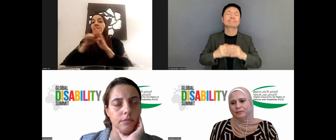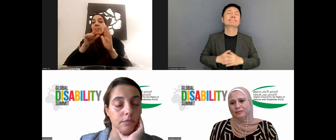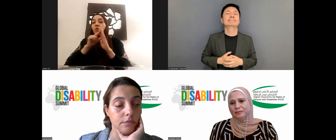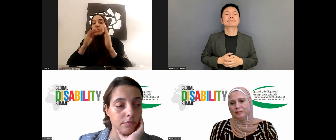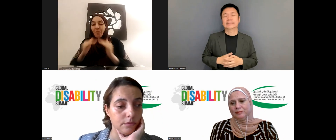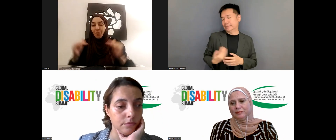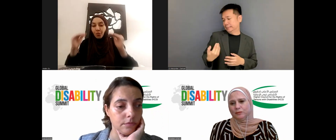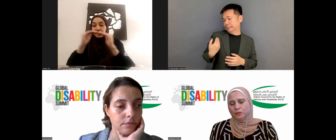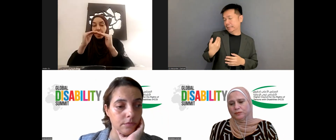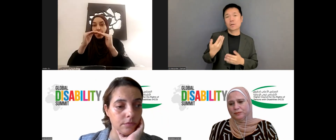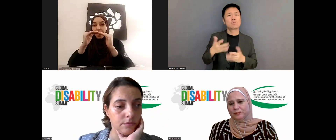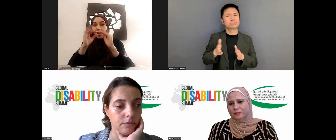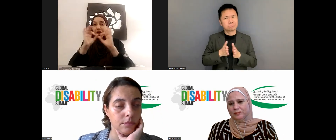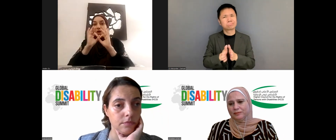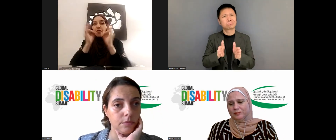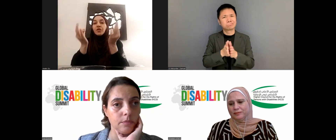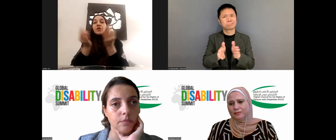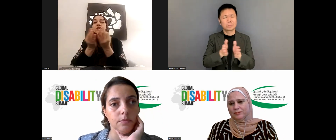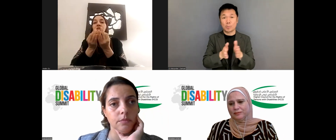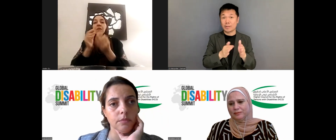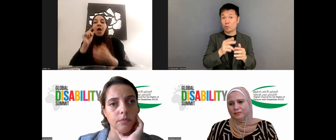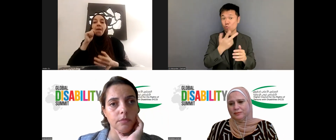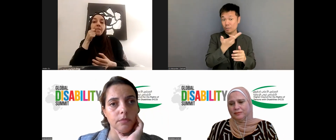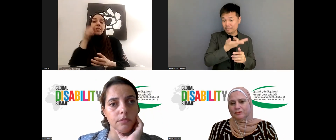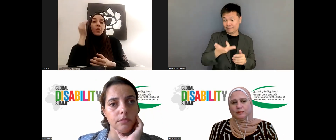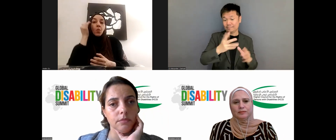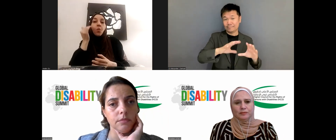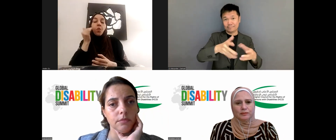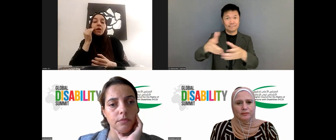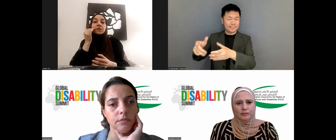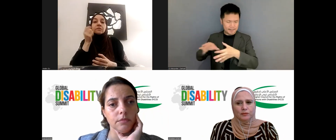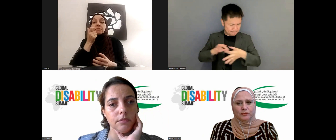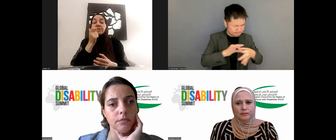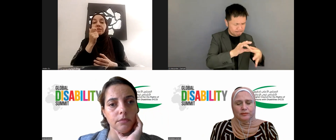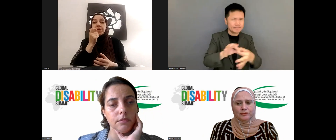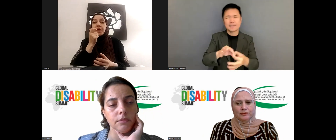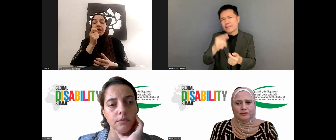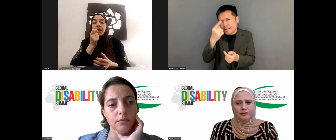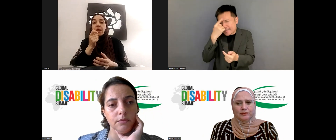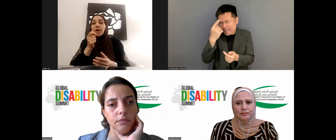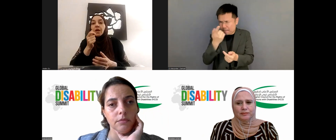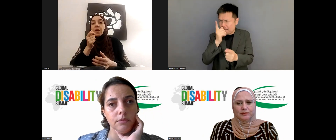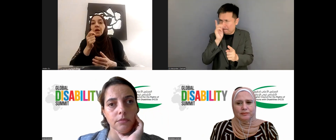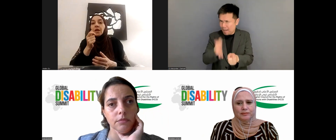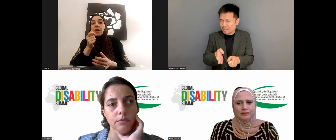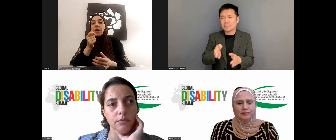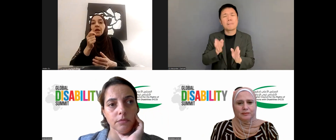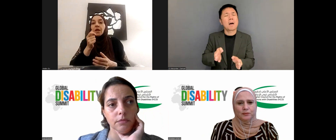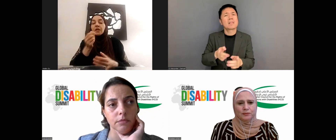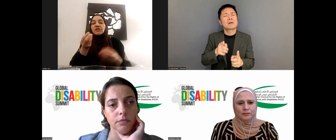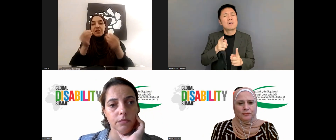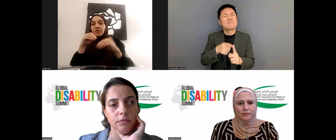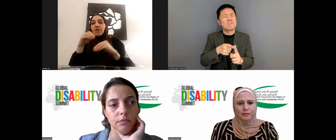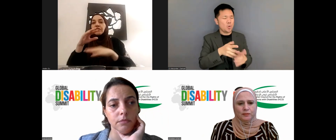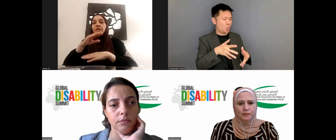last discussion of the co-hosts, we also agreed that a specific lens is needed on the rights of